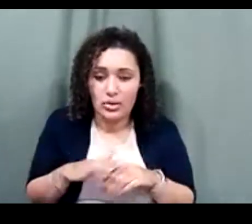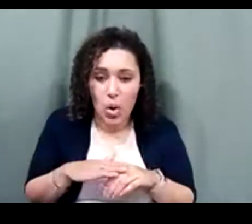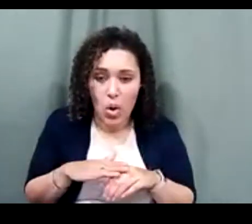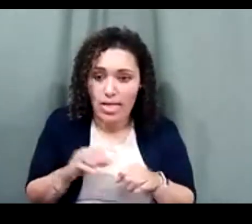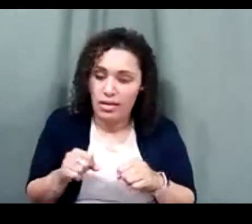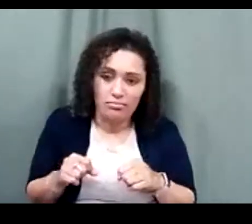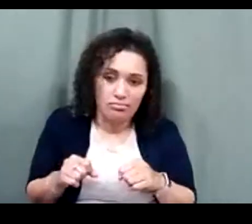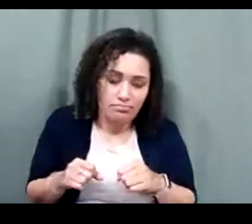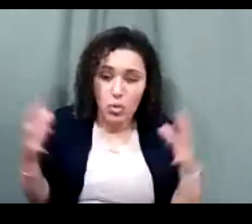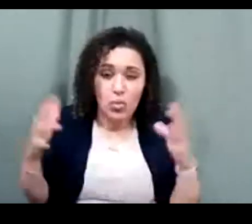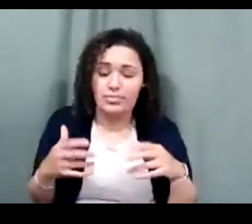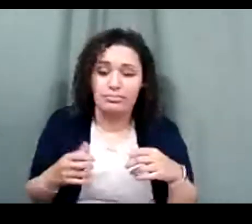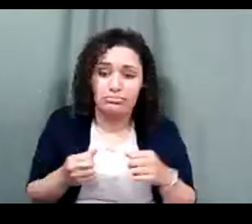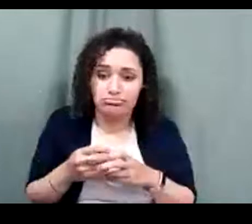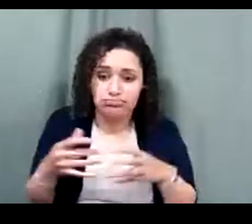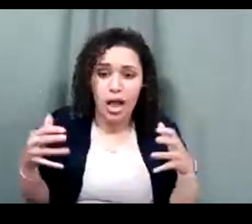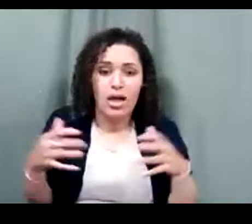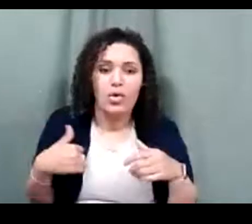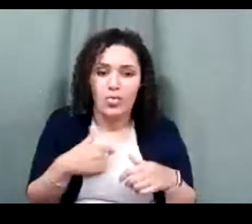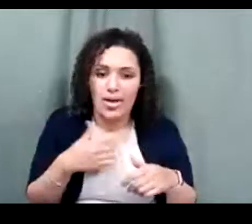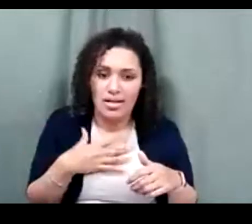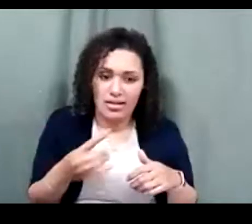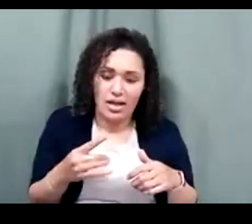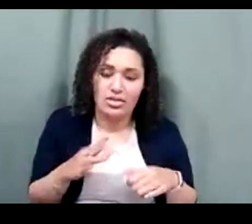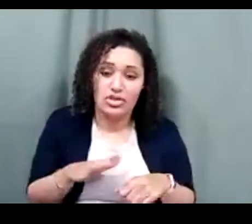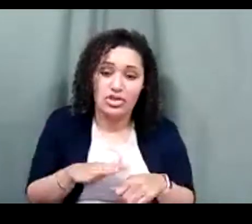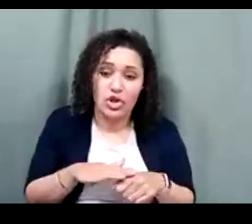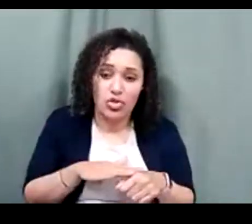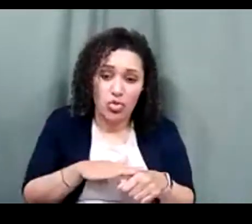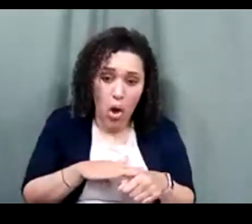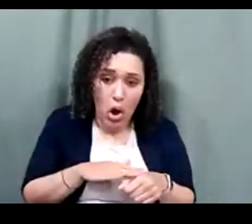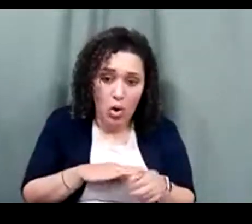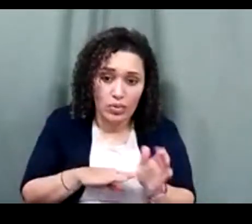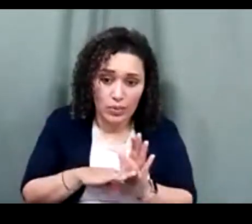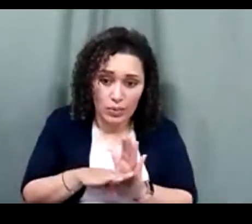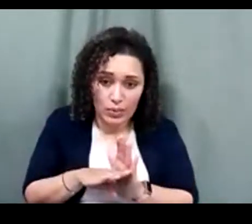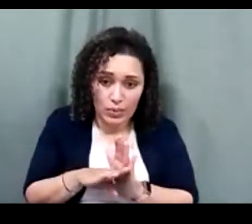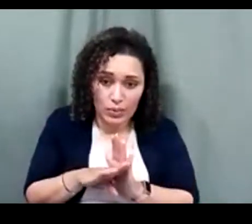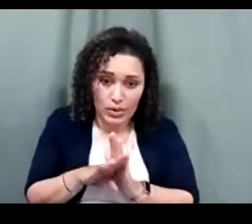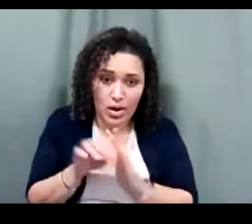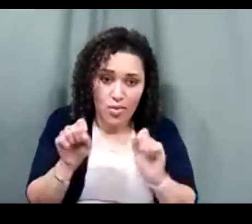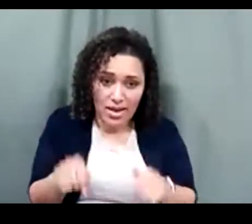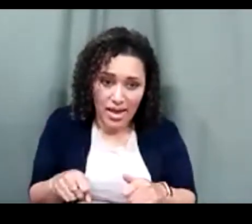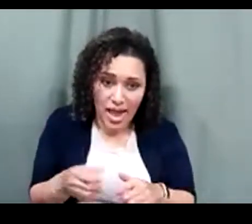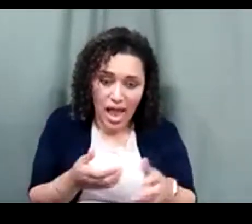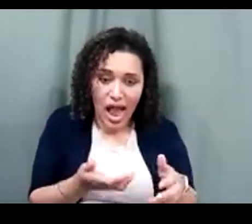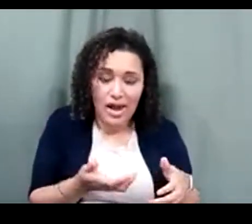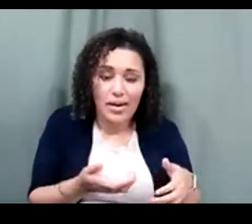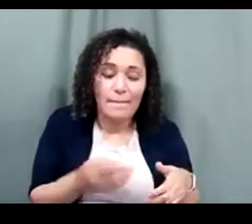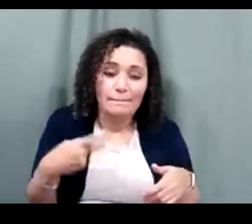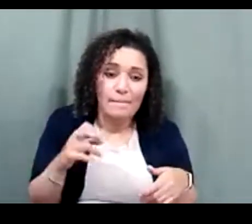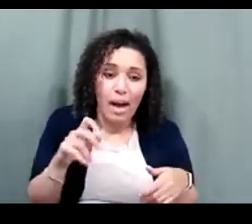rolling. And we like the slow ramp. That is a time when we can work the wine, when we can do pump overs, when we can do things